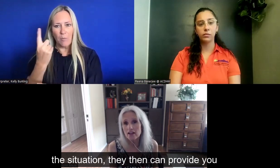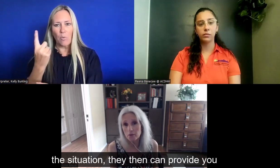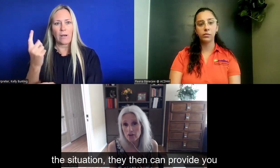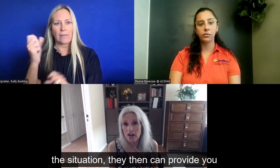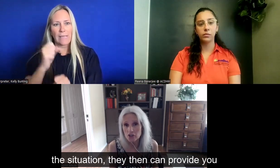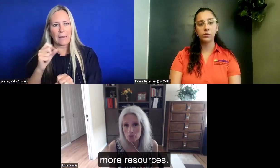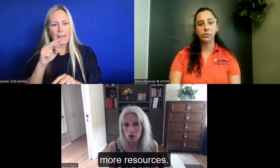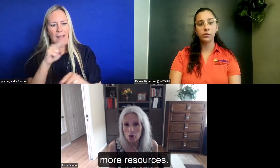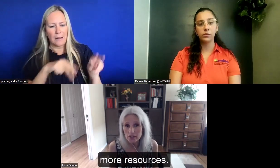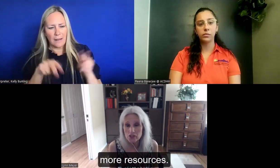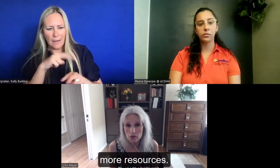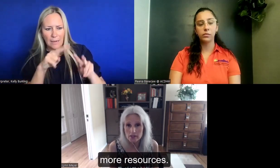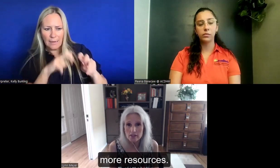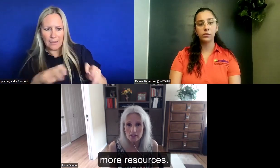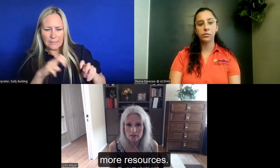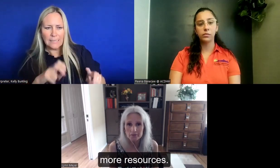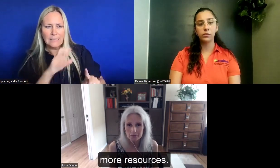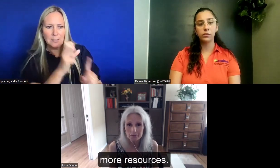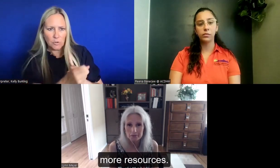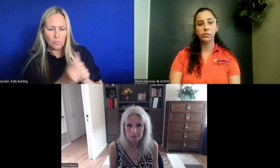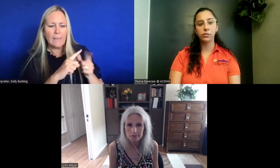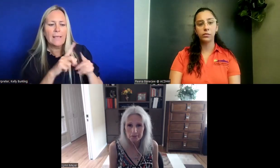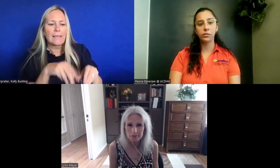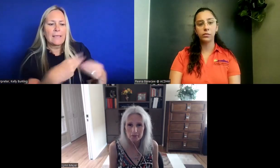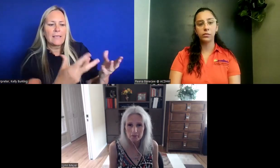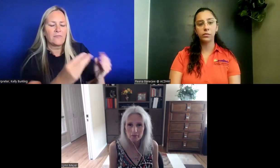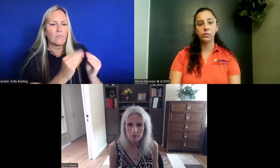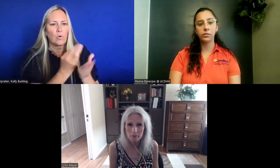then can provide you more resources.